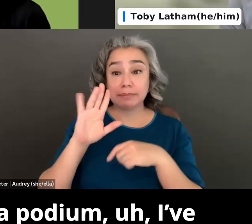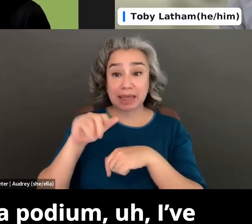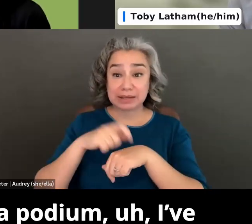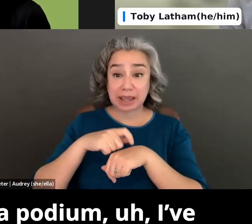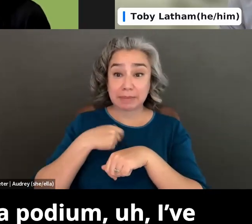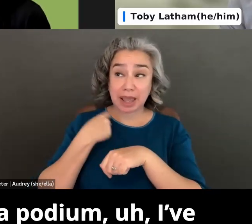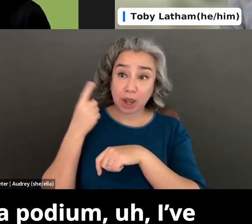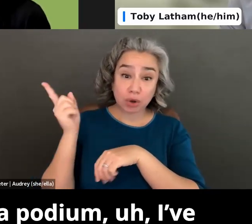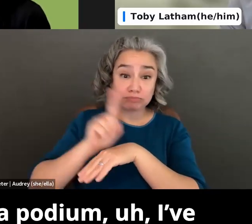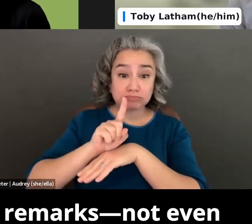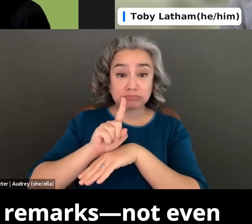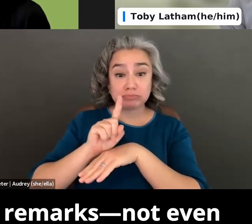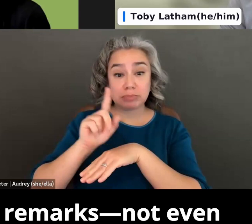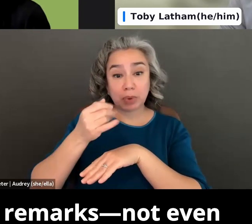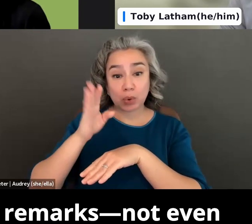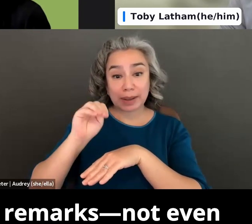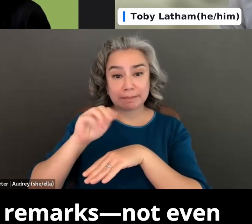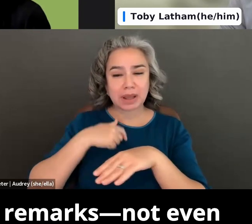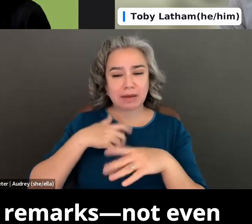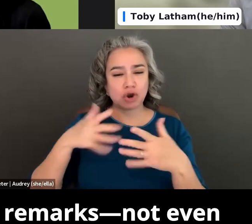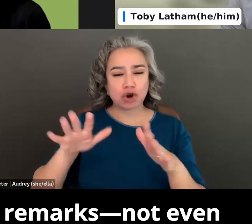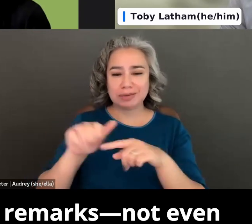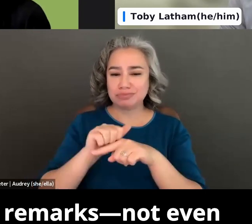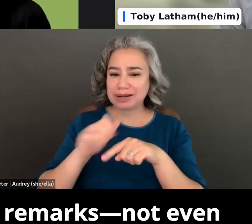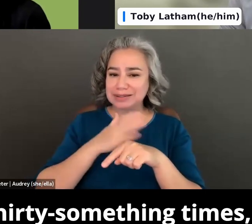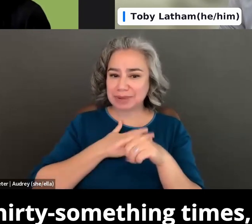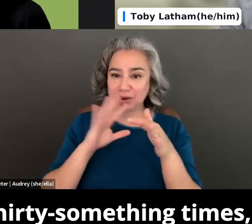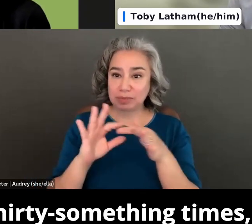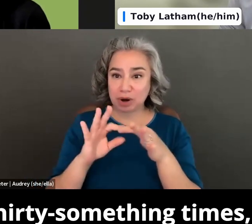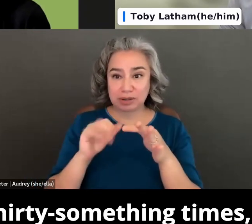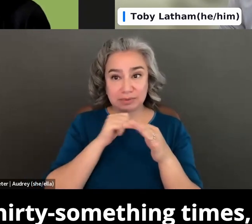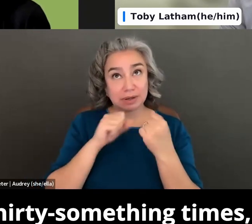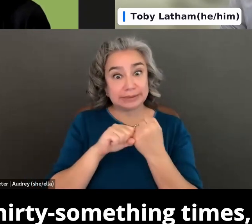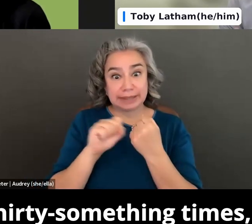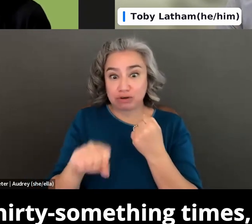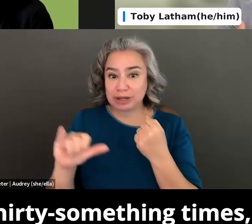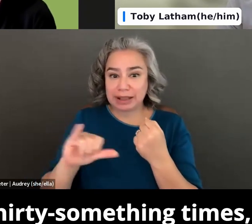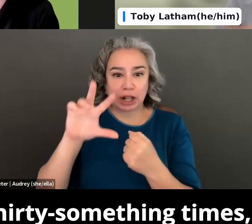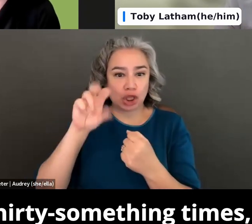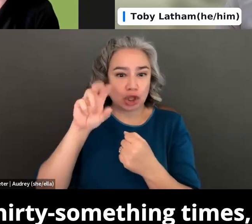podium, I've already practiced my remarks, not even exaggerating 30 something times just